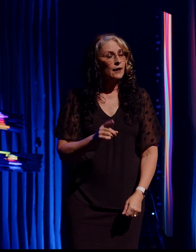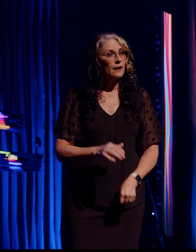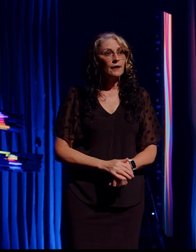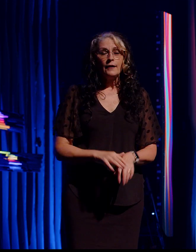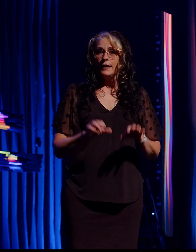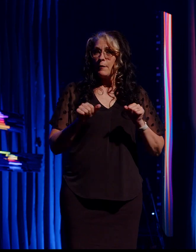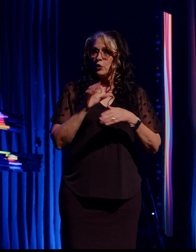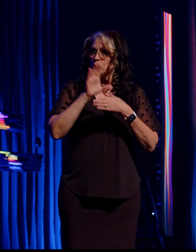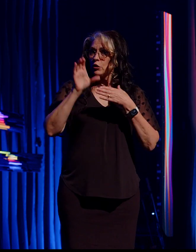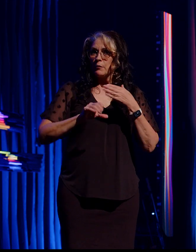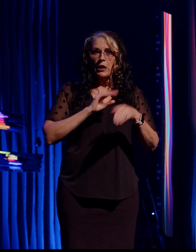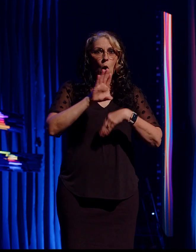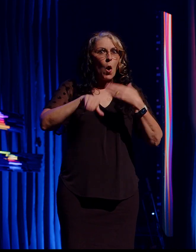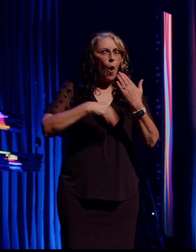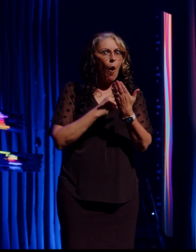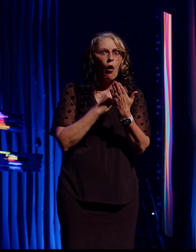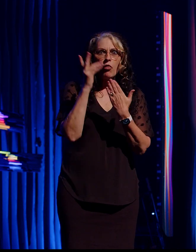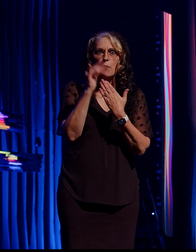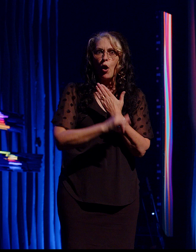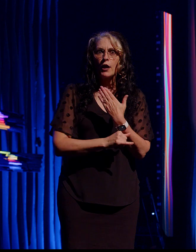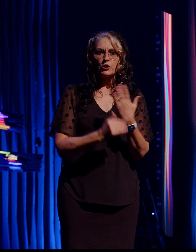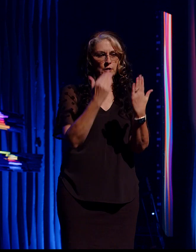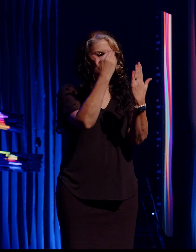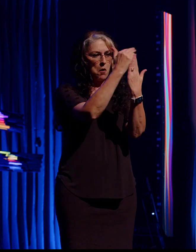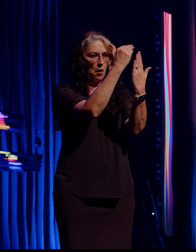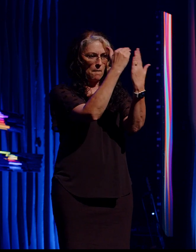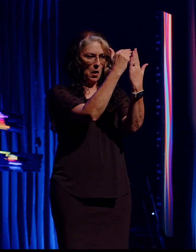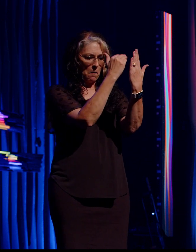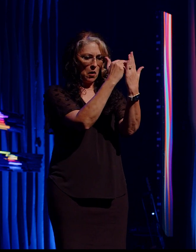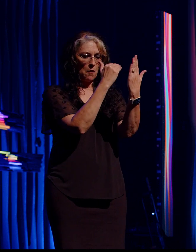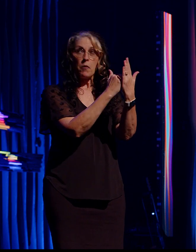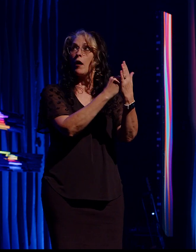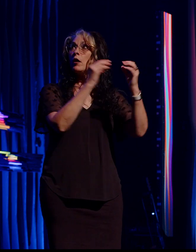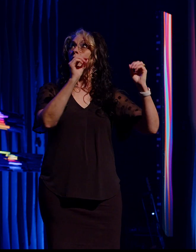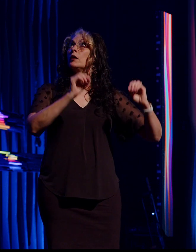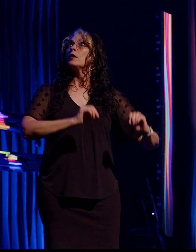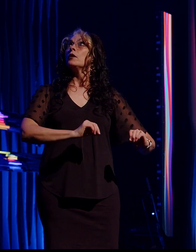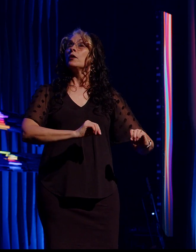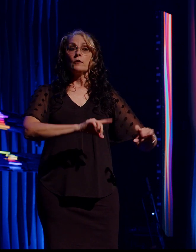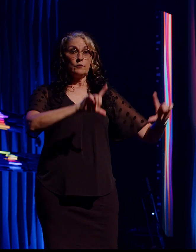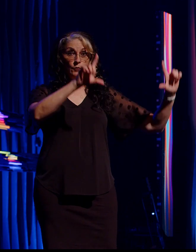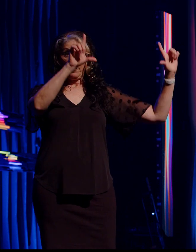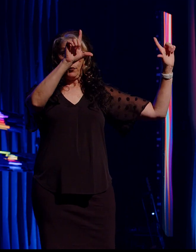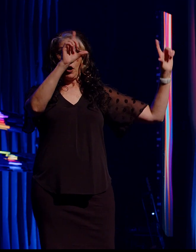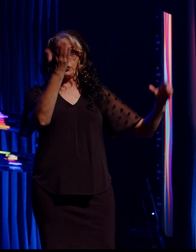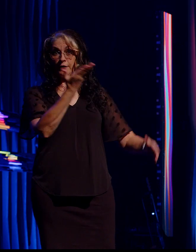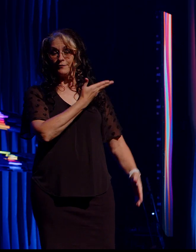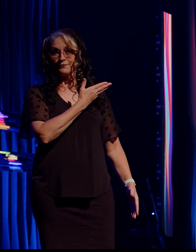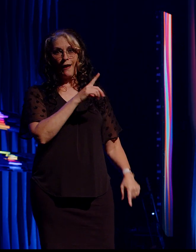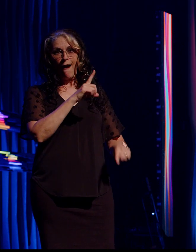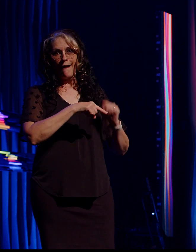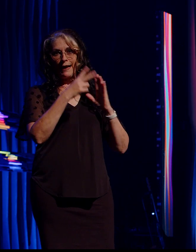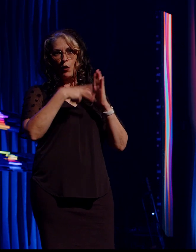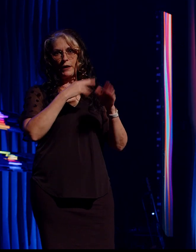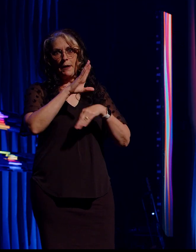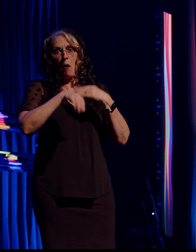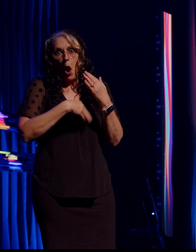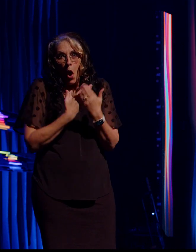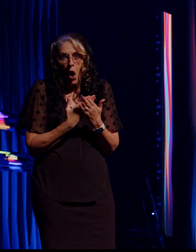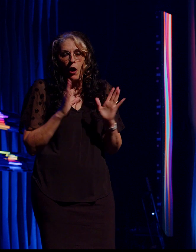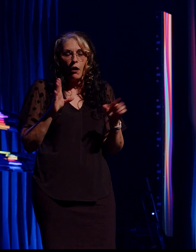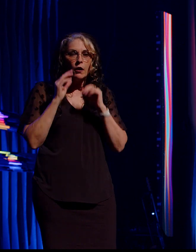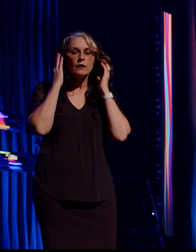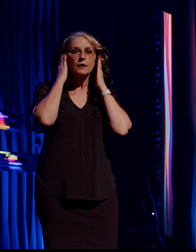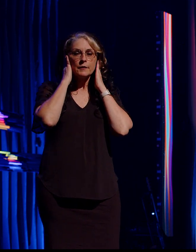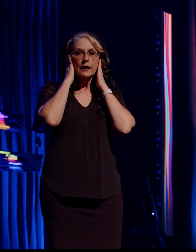we were able to complete every single project in here. We have the projects that are up on the screen. I'm not going to be able to go through them one at a time.